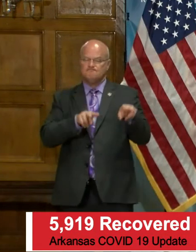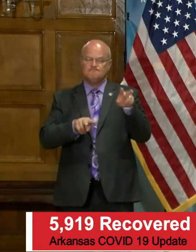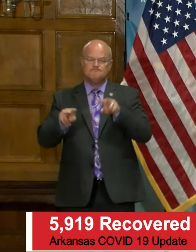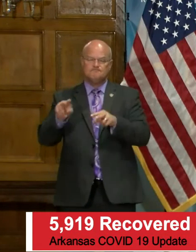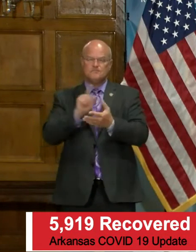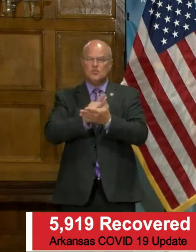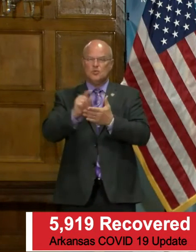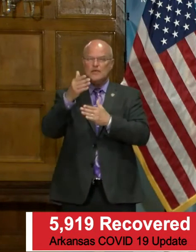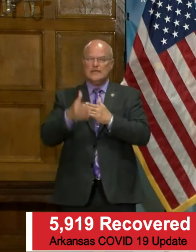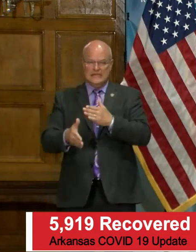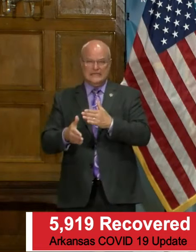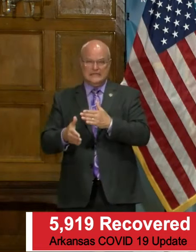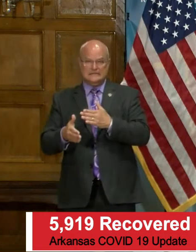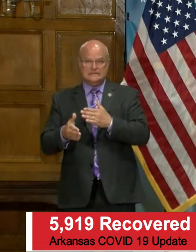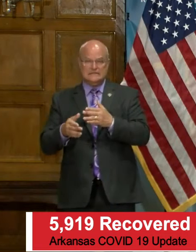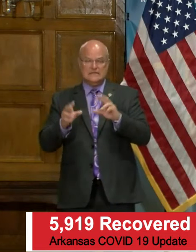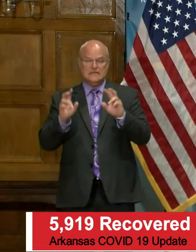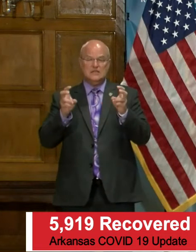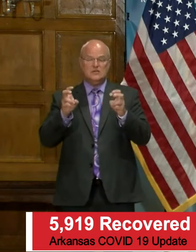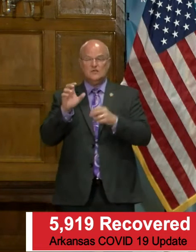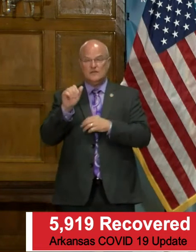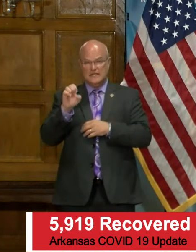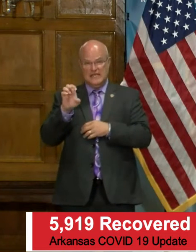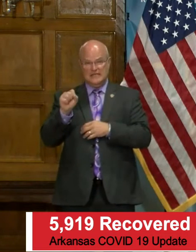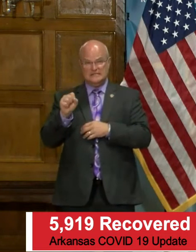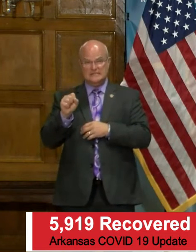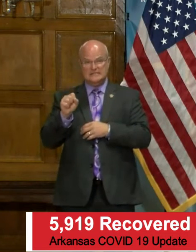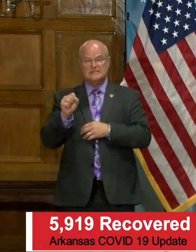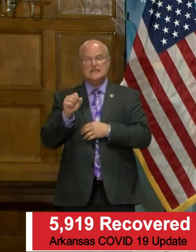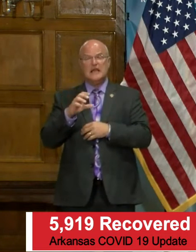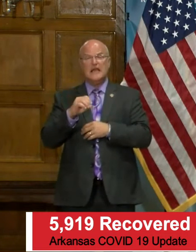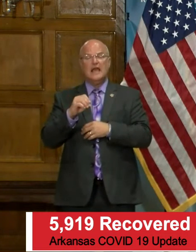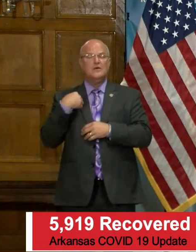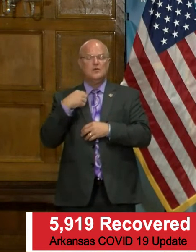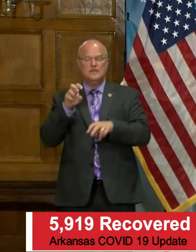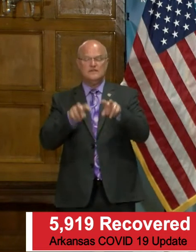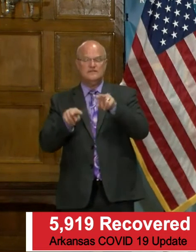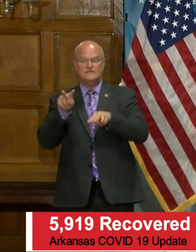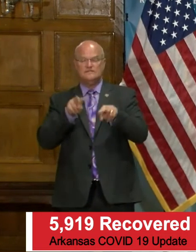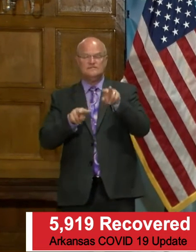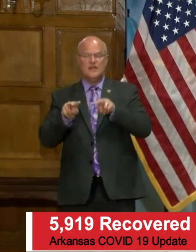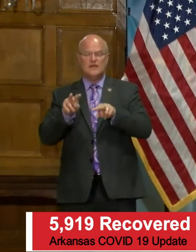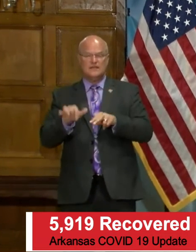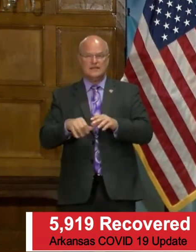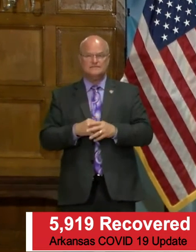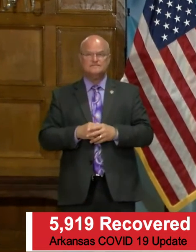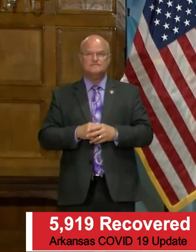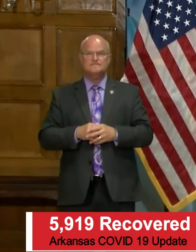through the weekend where we are in terms of our cases, and we'll evaluate it then.